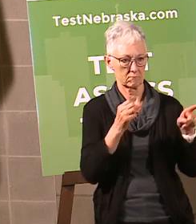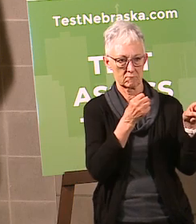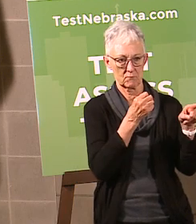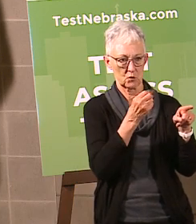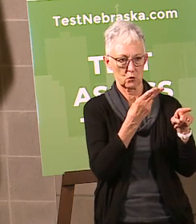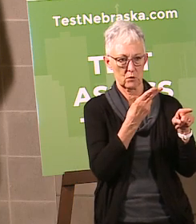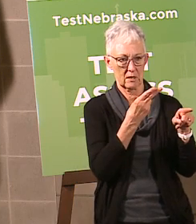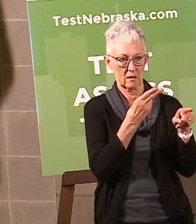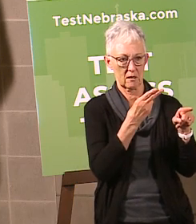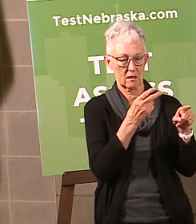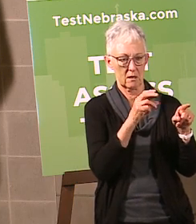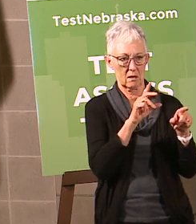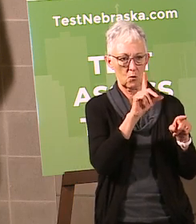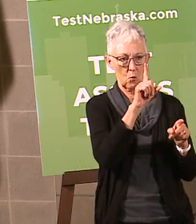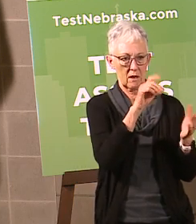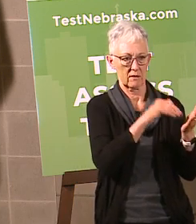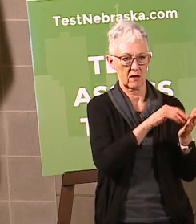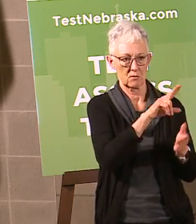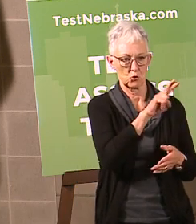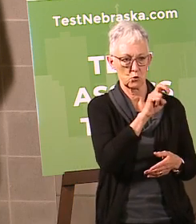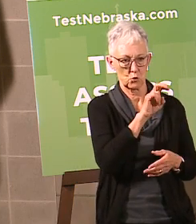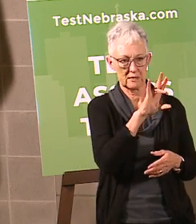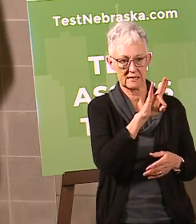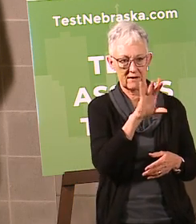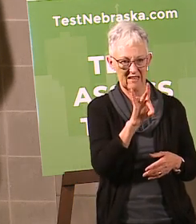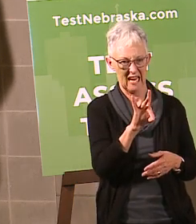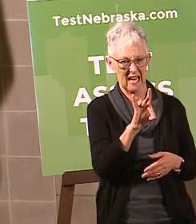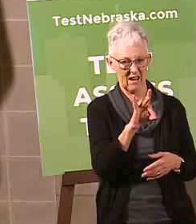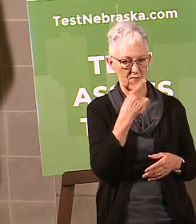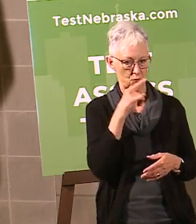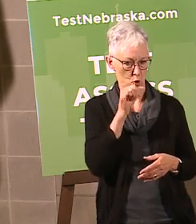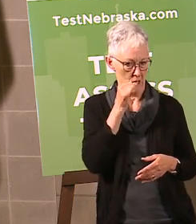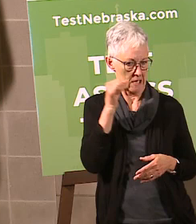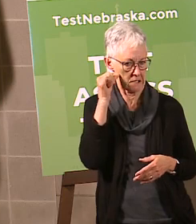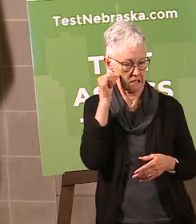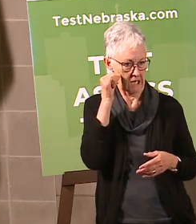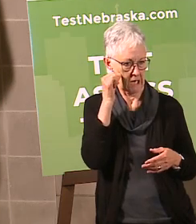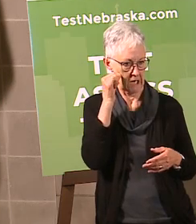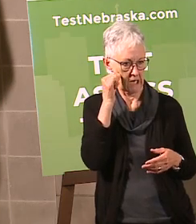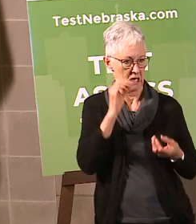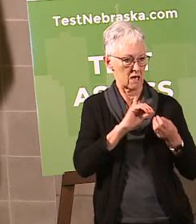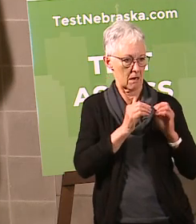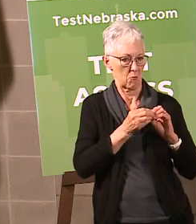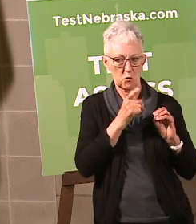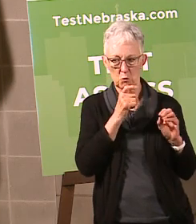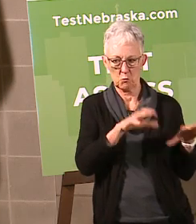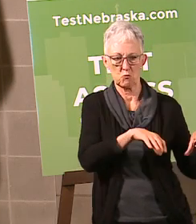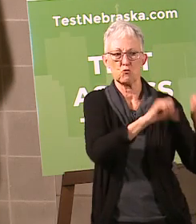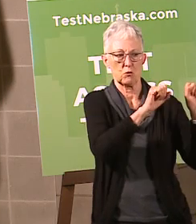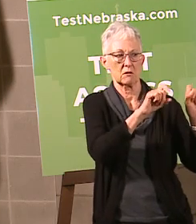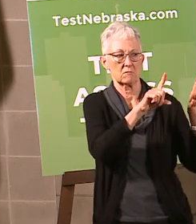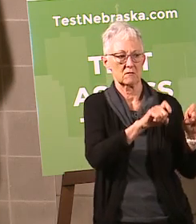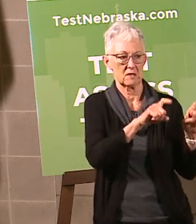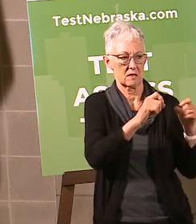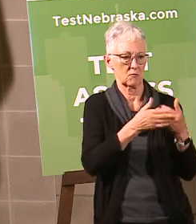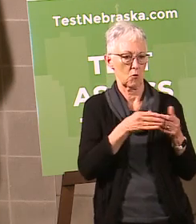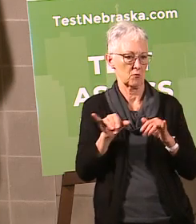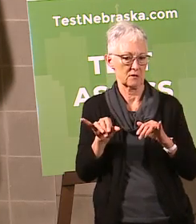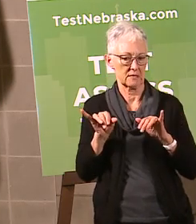1278 for yesterday. I can give you cumulative too, though. 1278 for yesterday is the number of people we swabbed. So it was about the same as the day before.